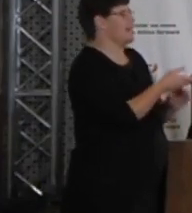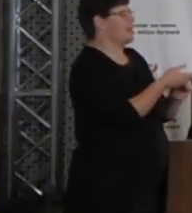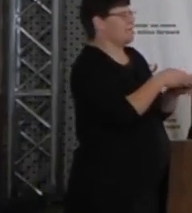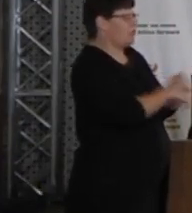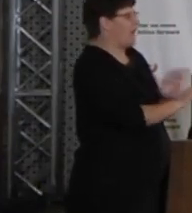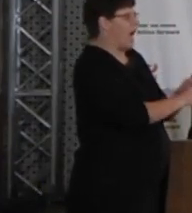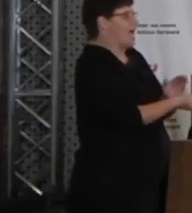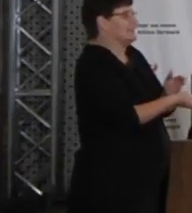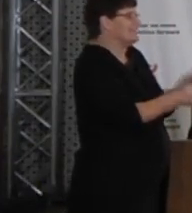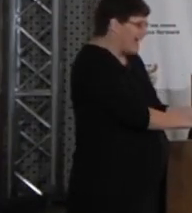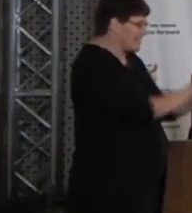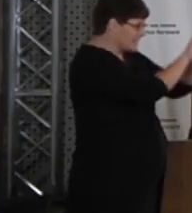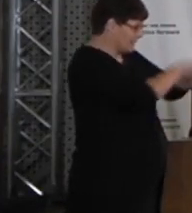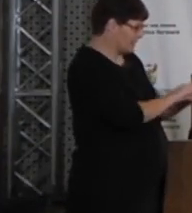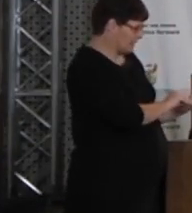the death certificate has been delayed.